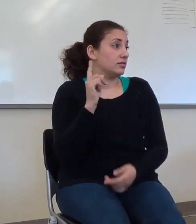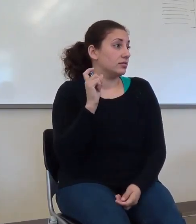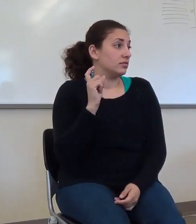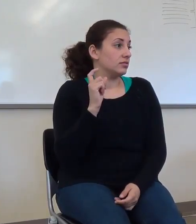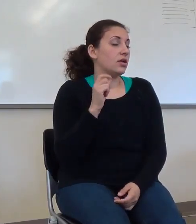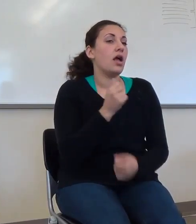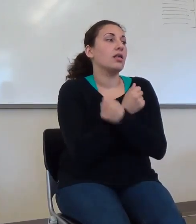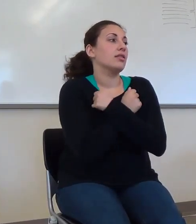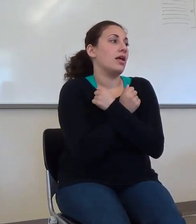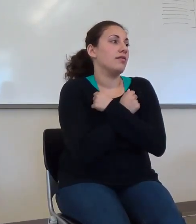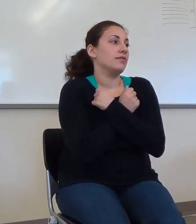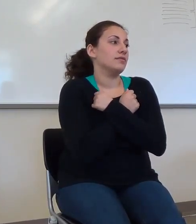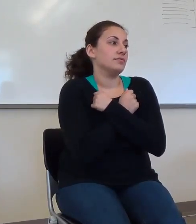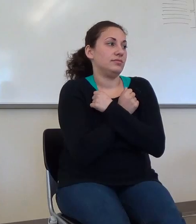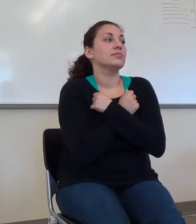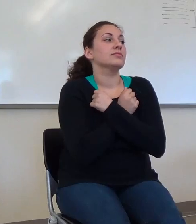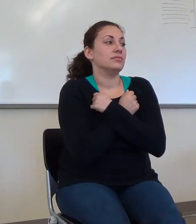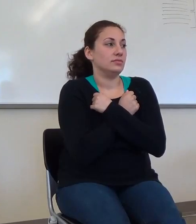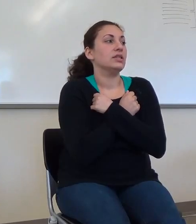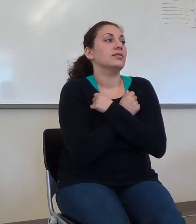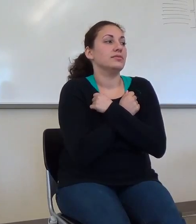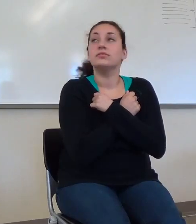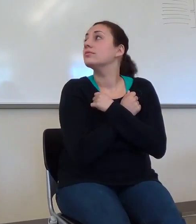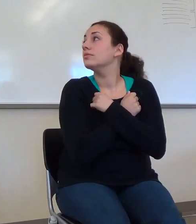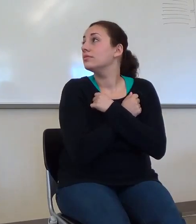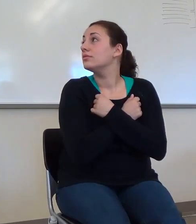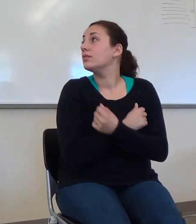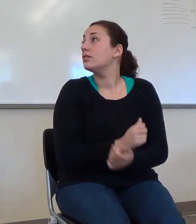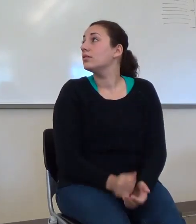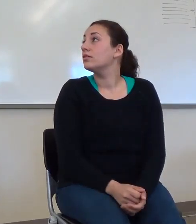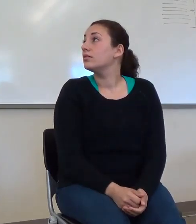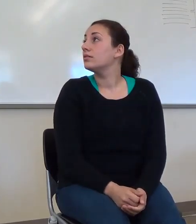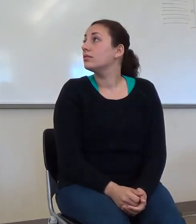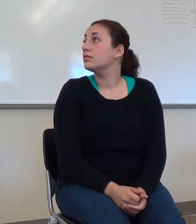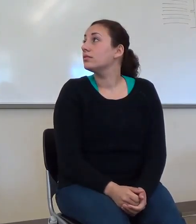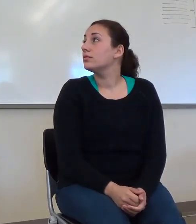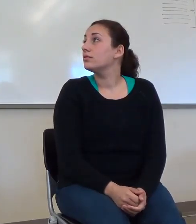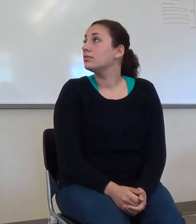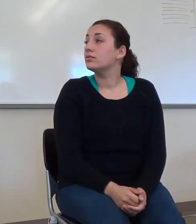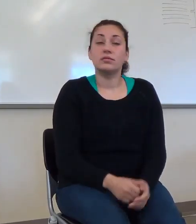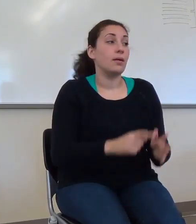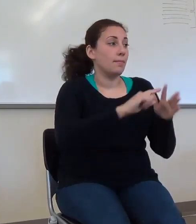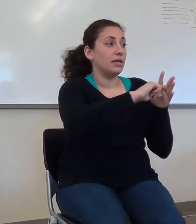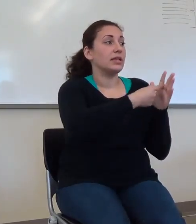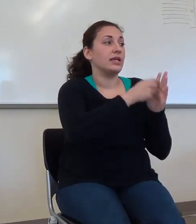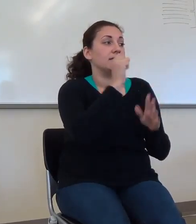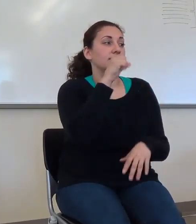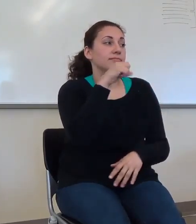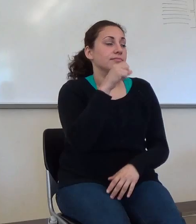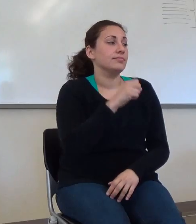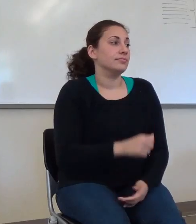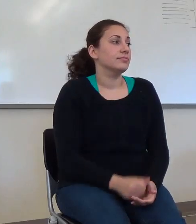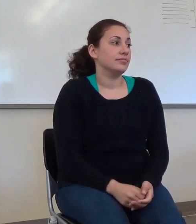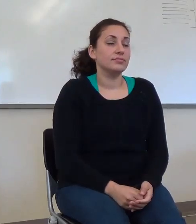Yes, love is repeated, looks like love is repeated throughout here, especially at the beginning. What does it mean? This is something